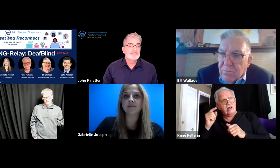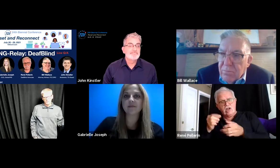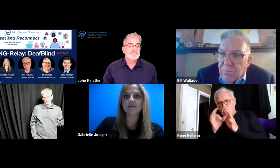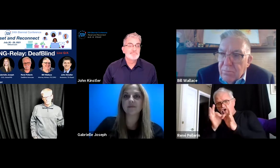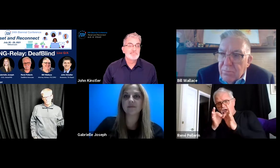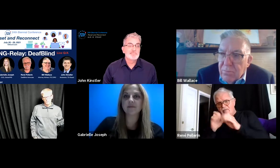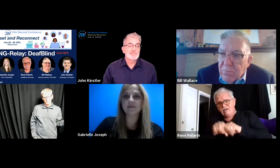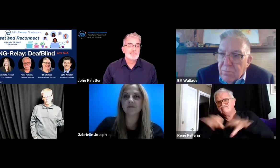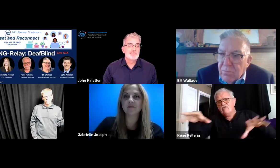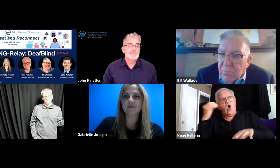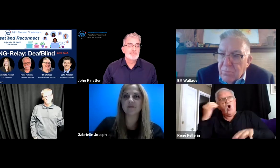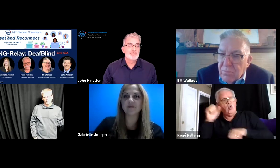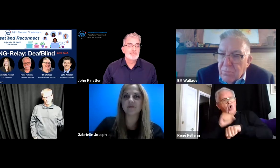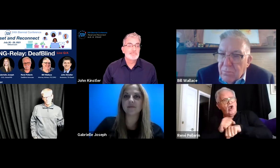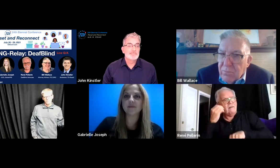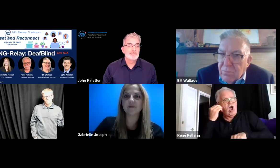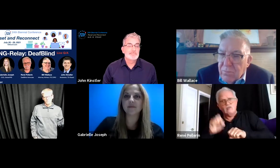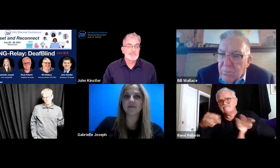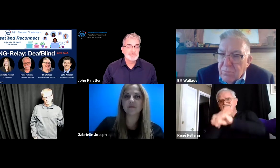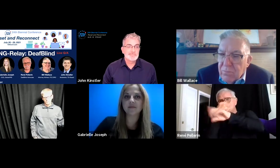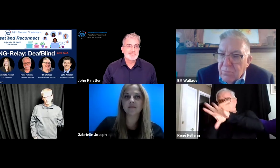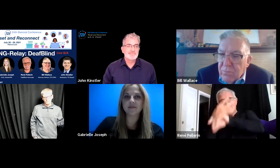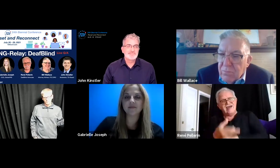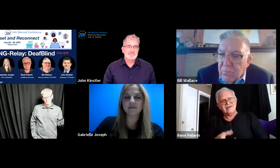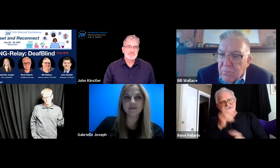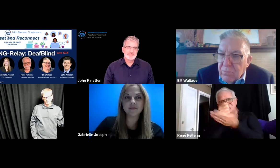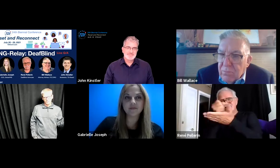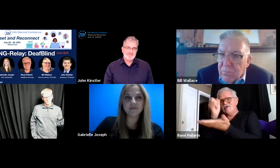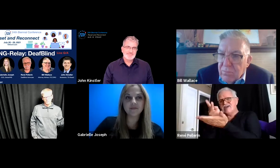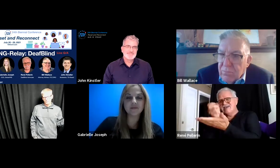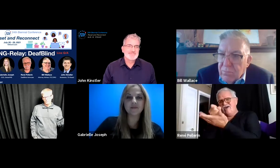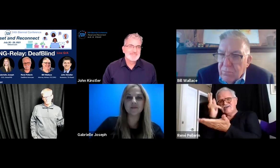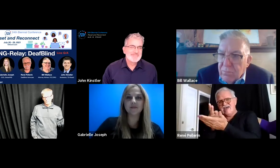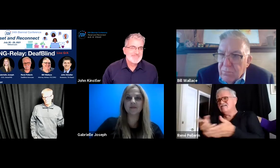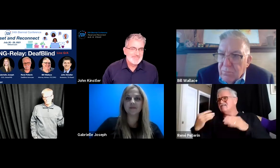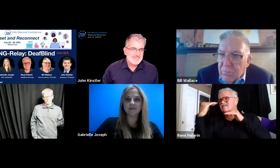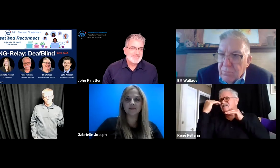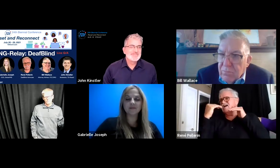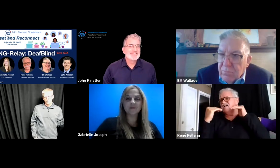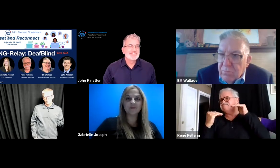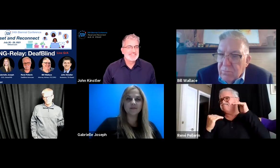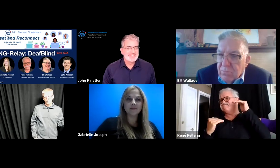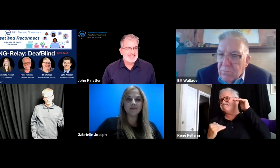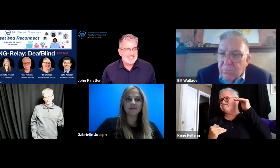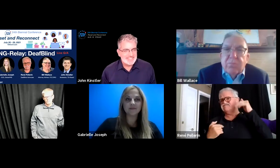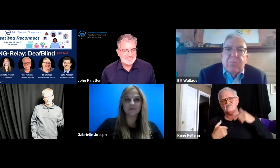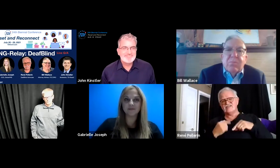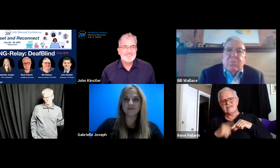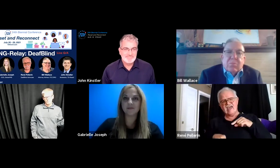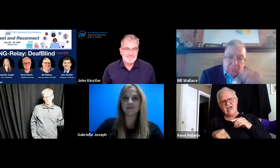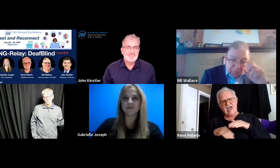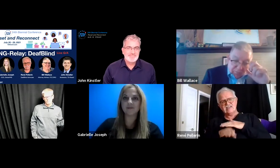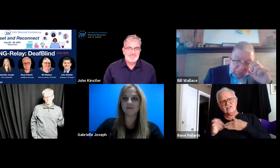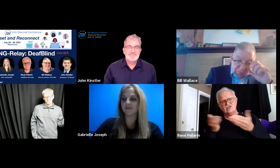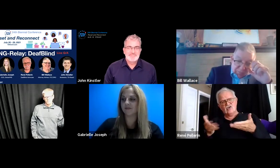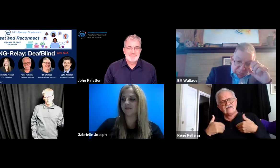were saying, hey, we're sending all of our interpreters at home. And it was approved, and all these interpreters were